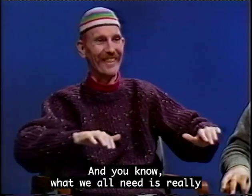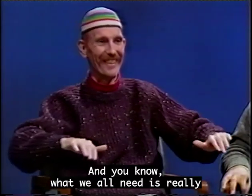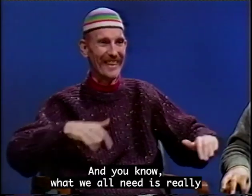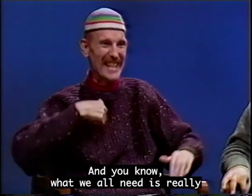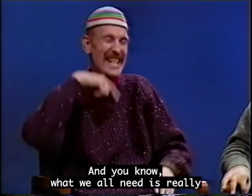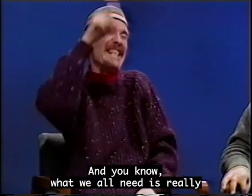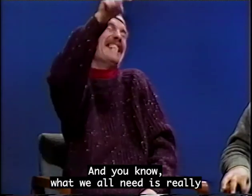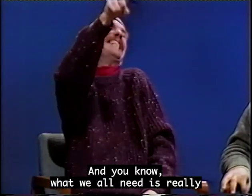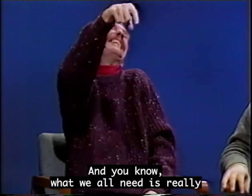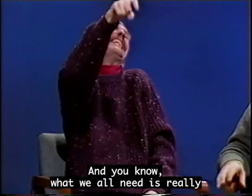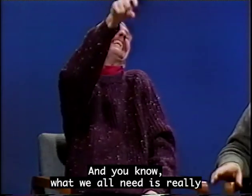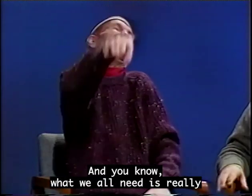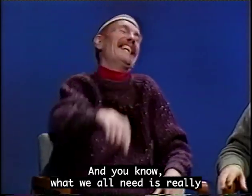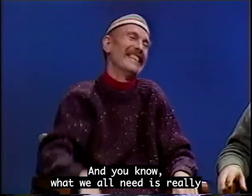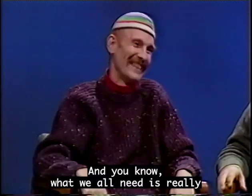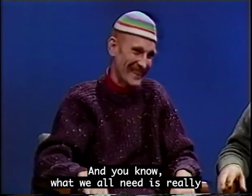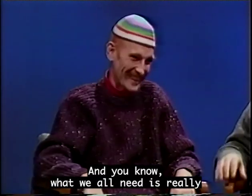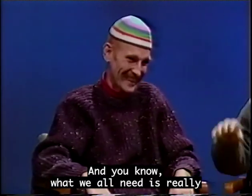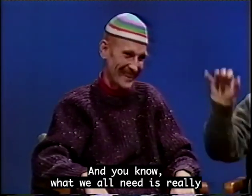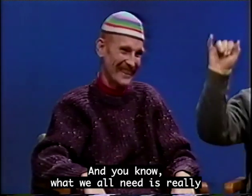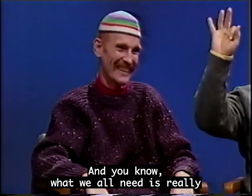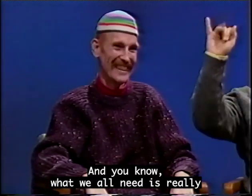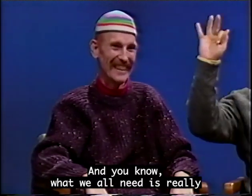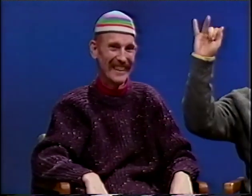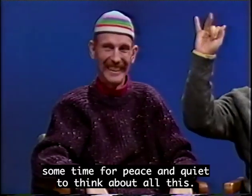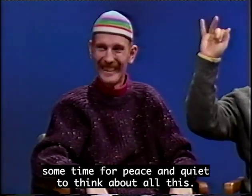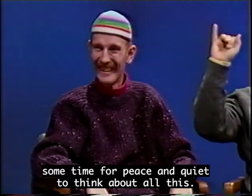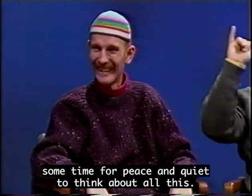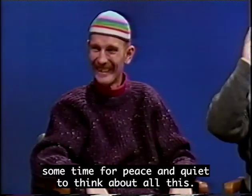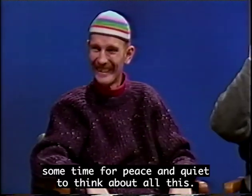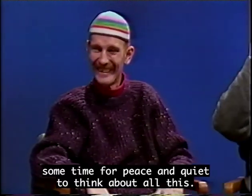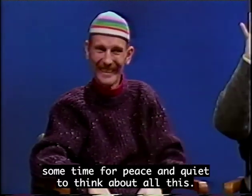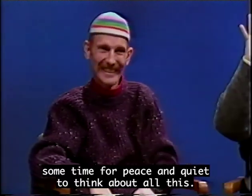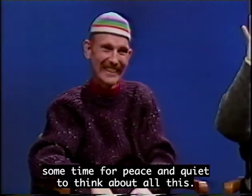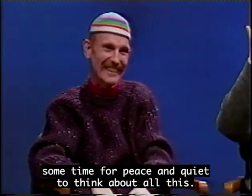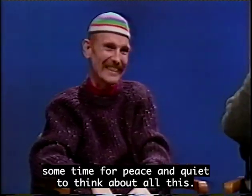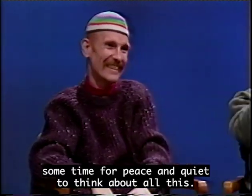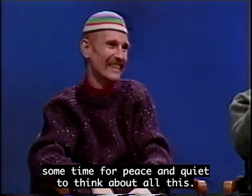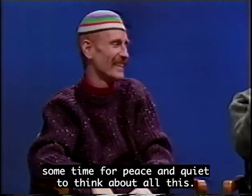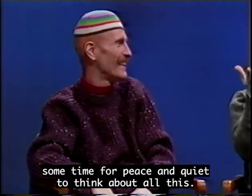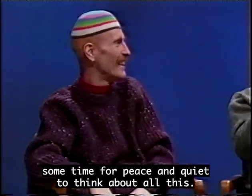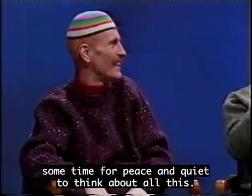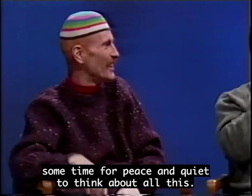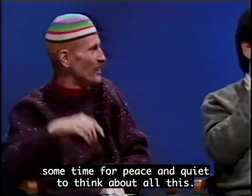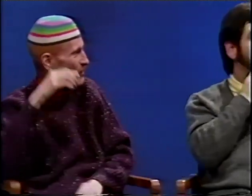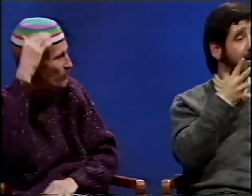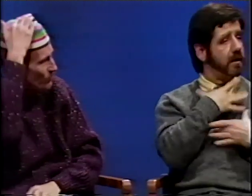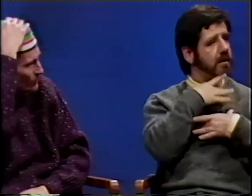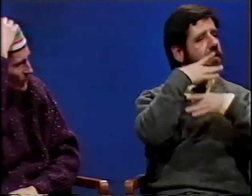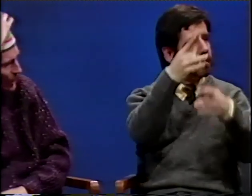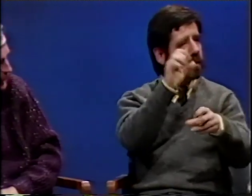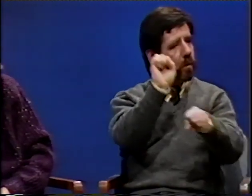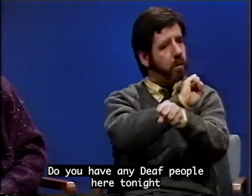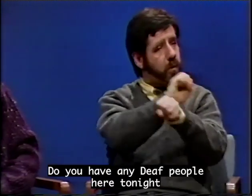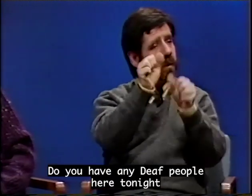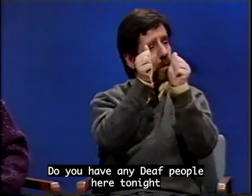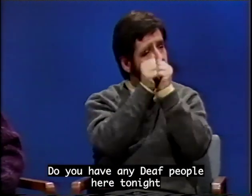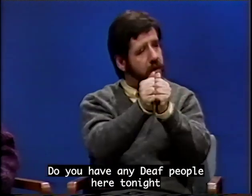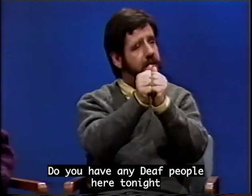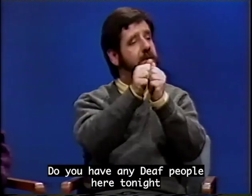And you know, what we all need is really some time for peace and quiet to think about all this. If any deaf people